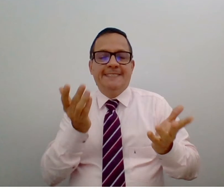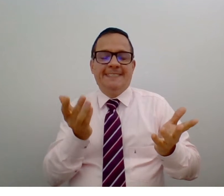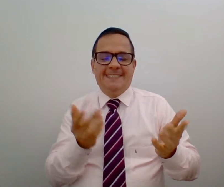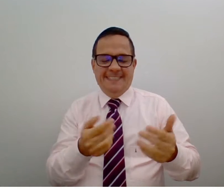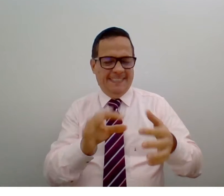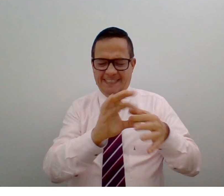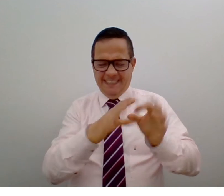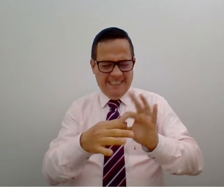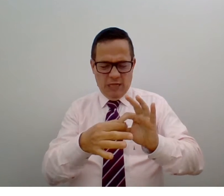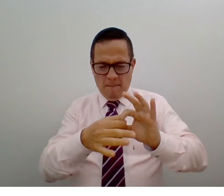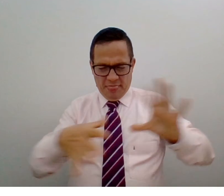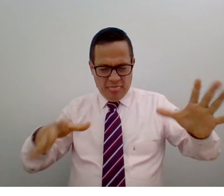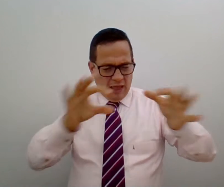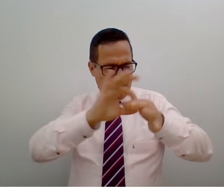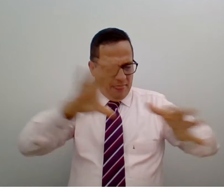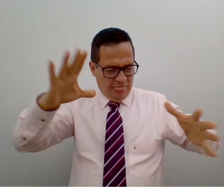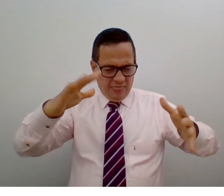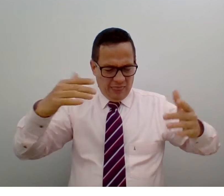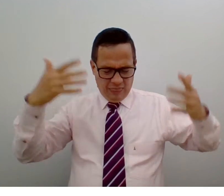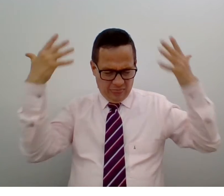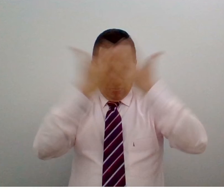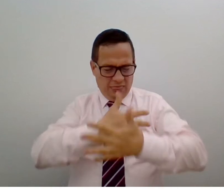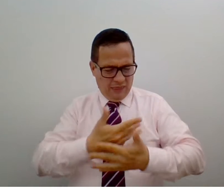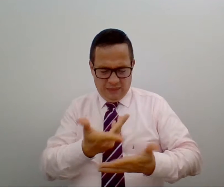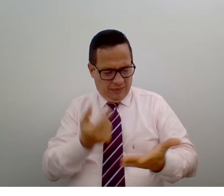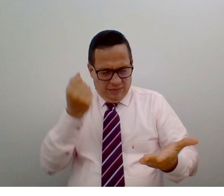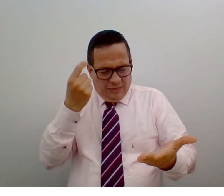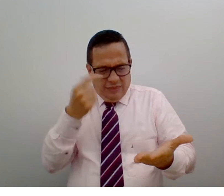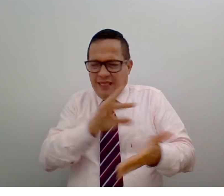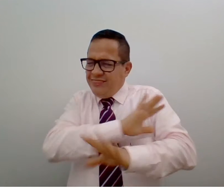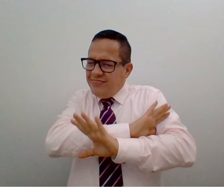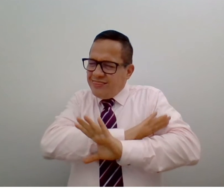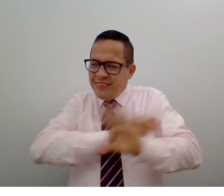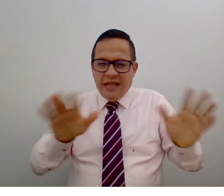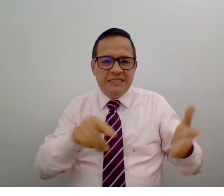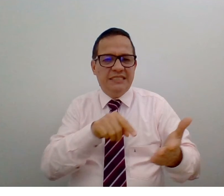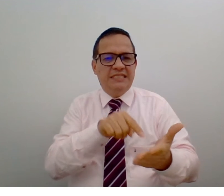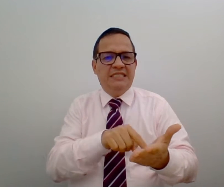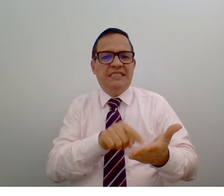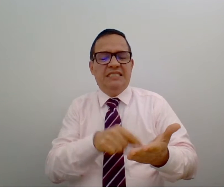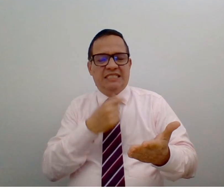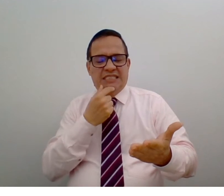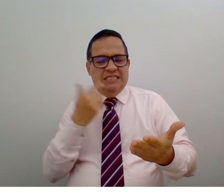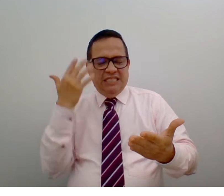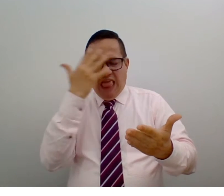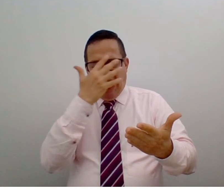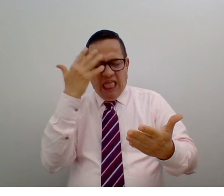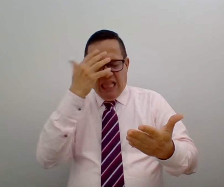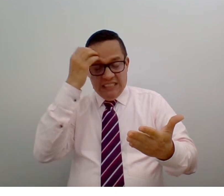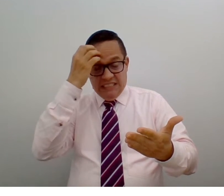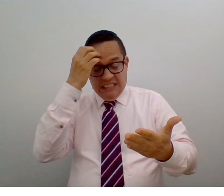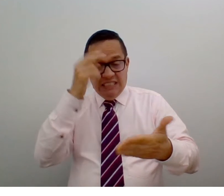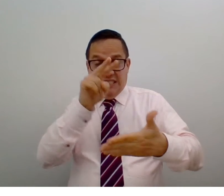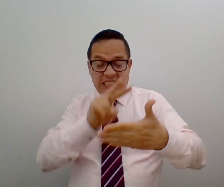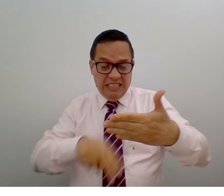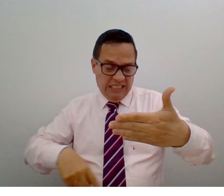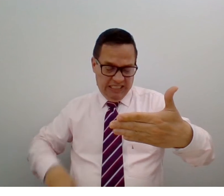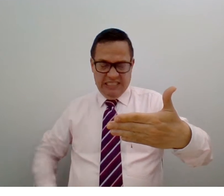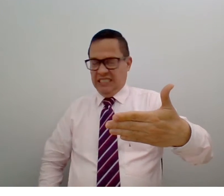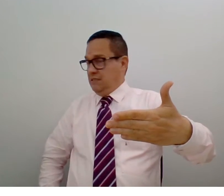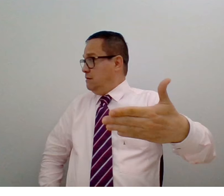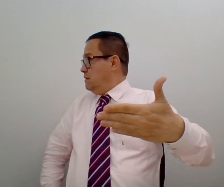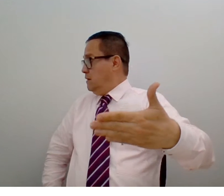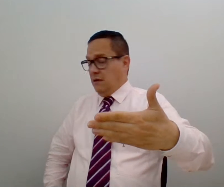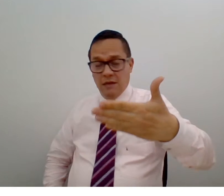in a logical order. The text in general is unclear, which makes the reader gets